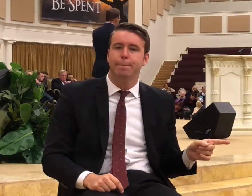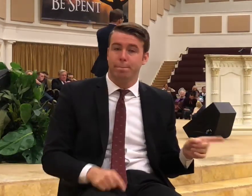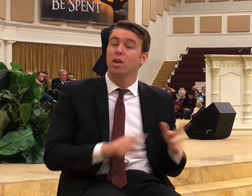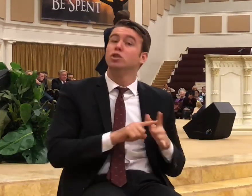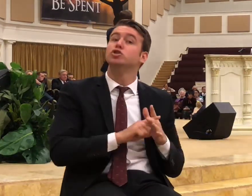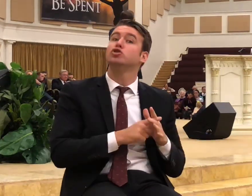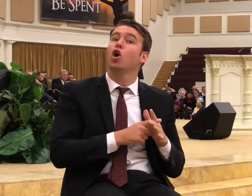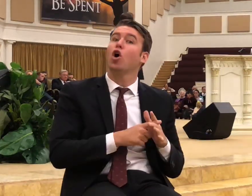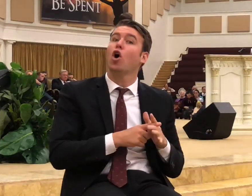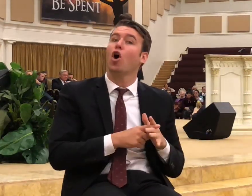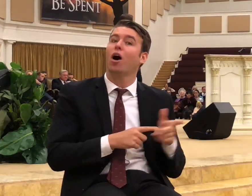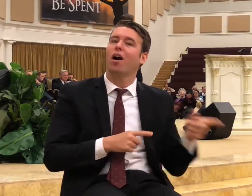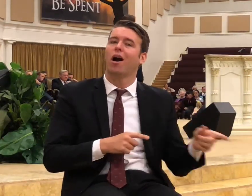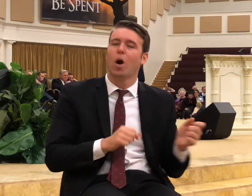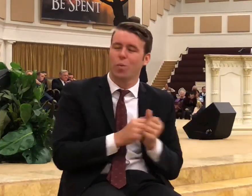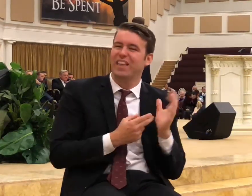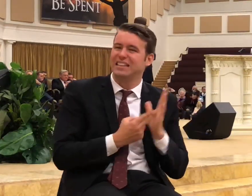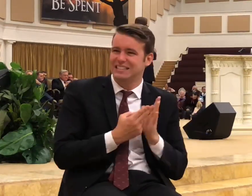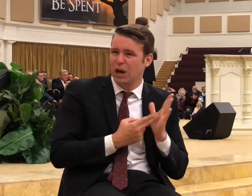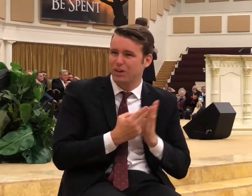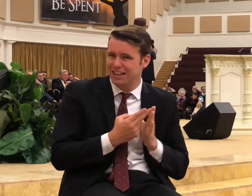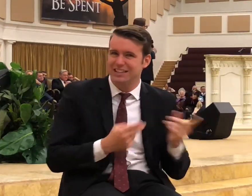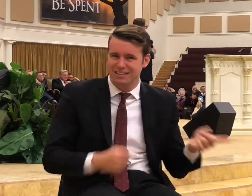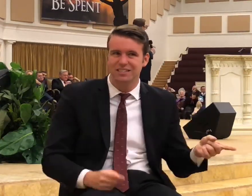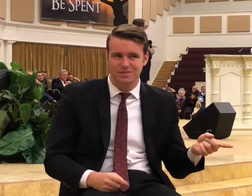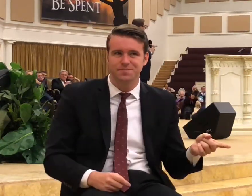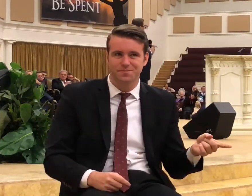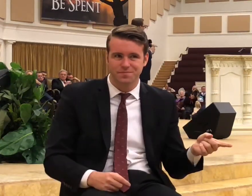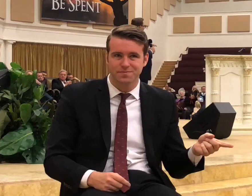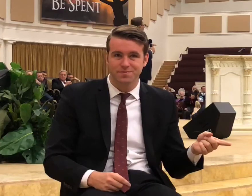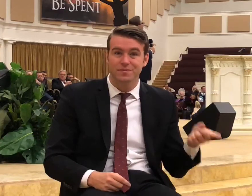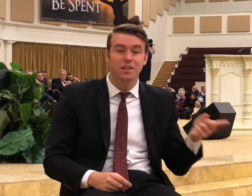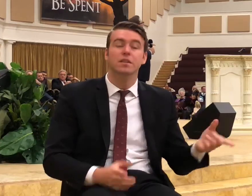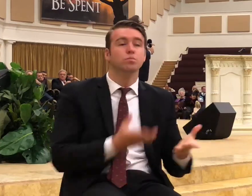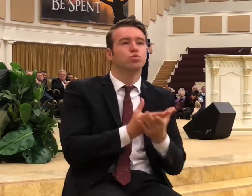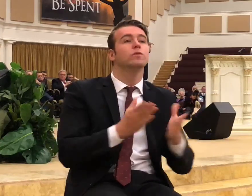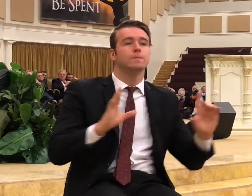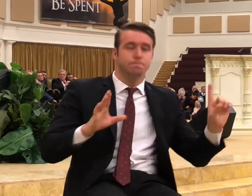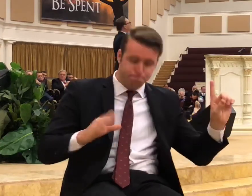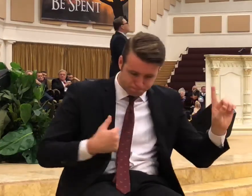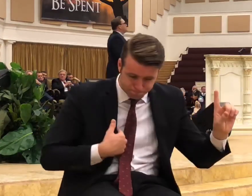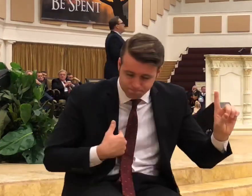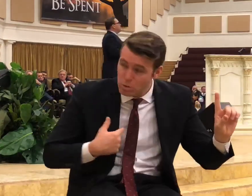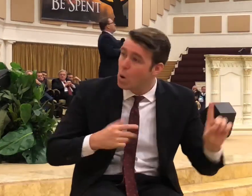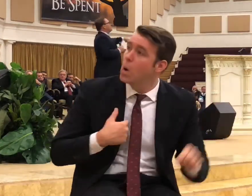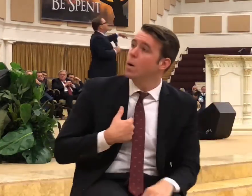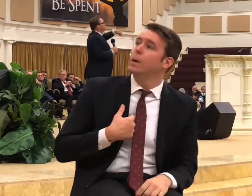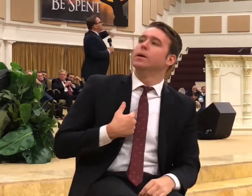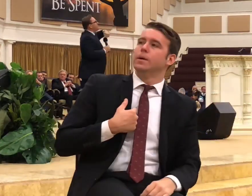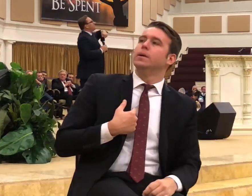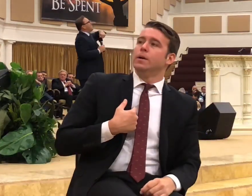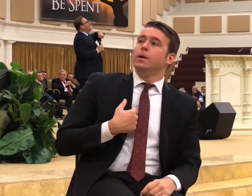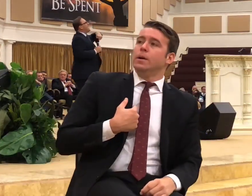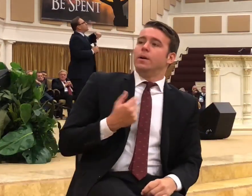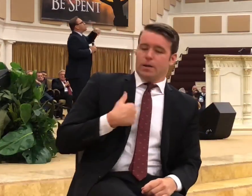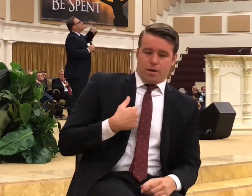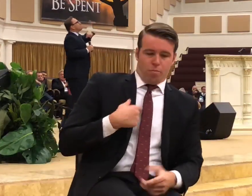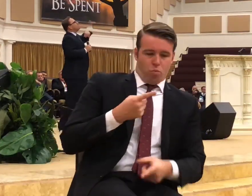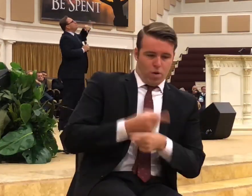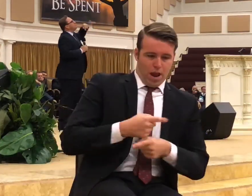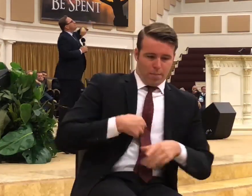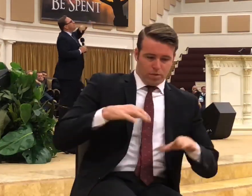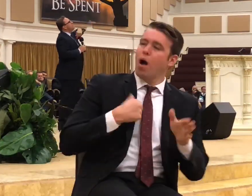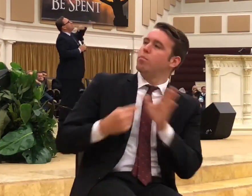It starts back there at the integrity test. Where you prove, yeah, God, in this thing I'm in right now,